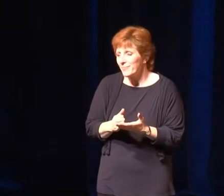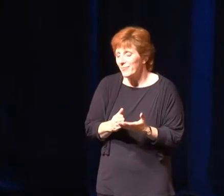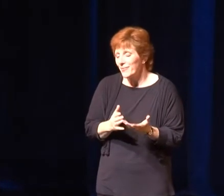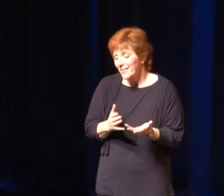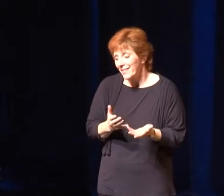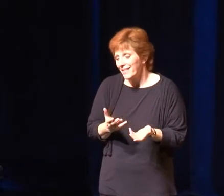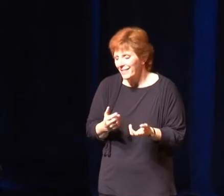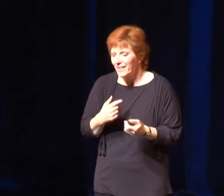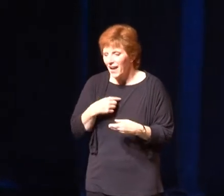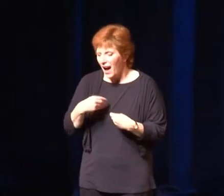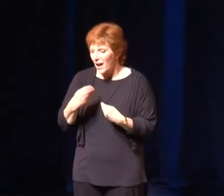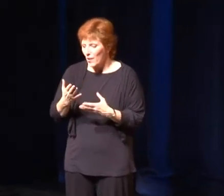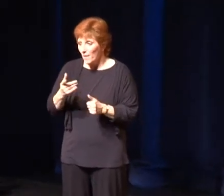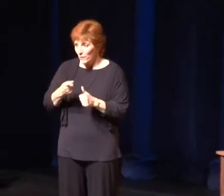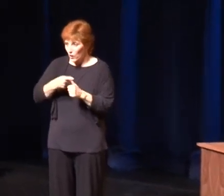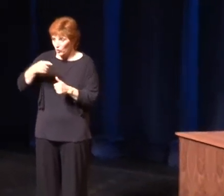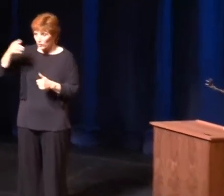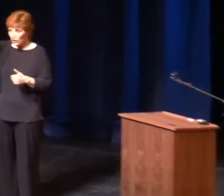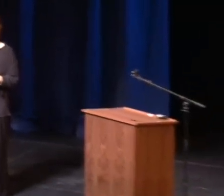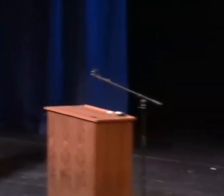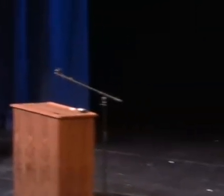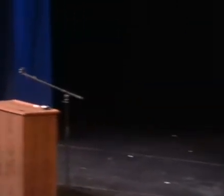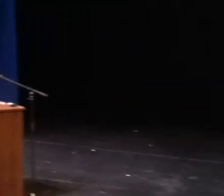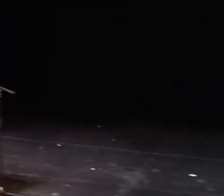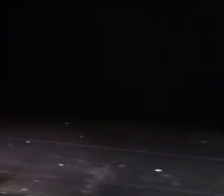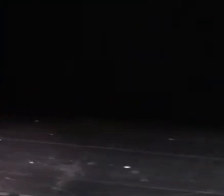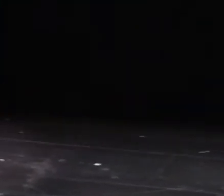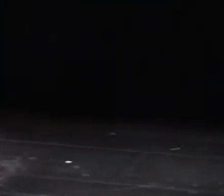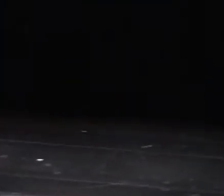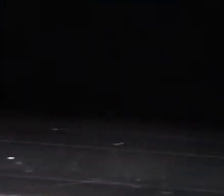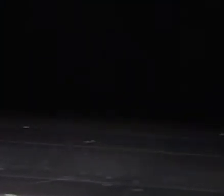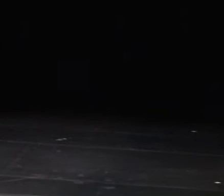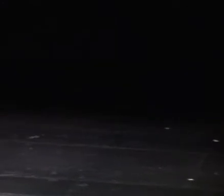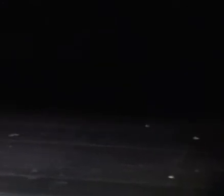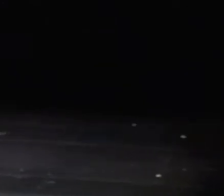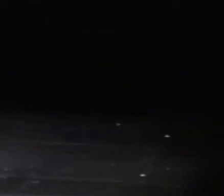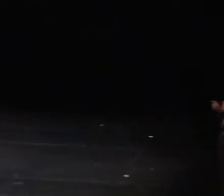when I gave my very first talk in graduate school, I panicked and I walked out.